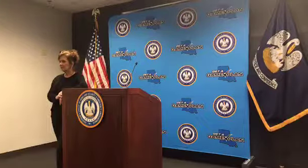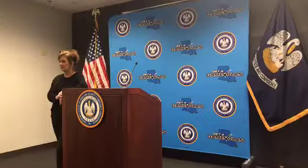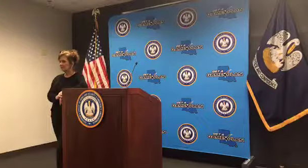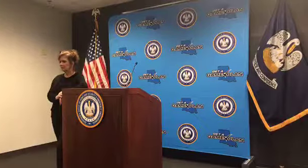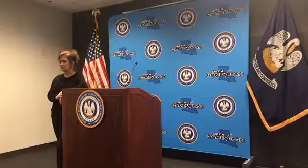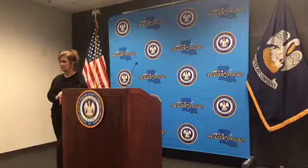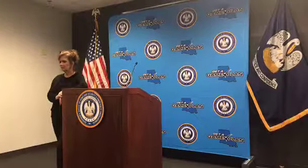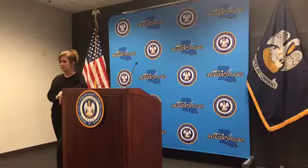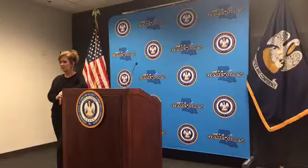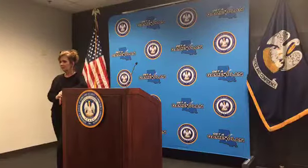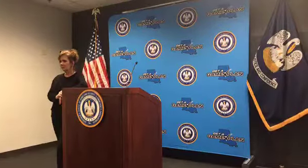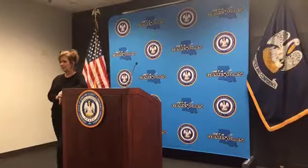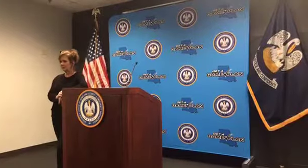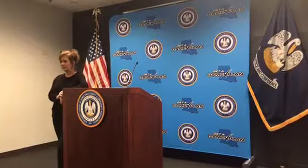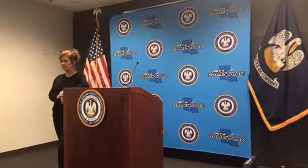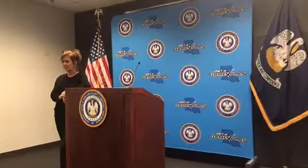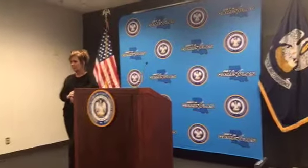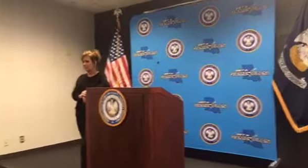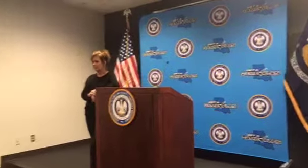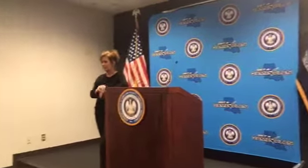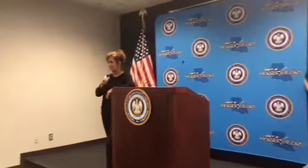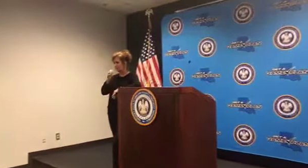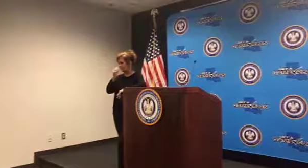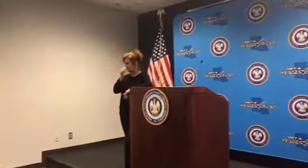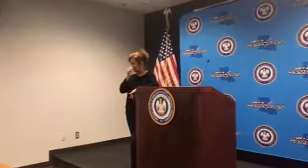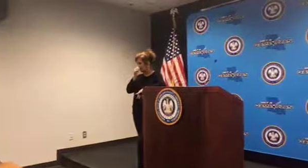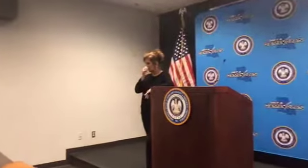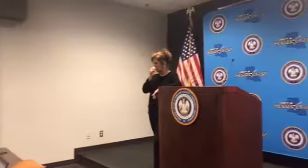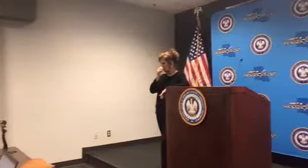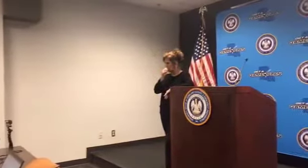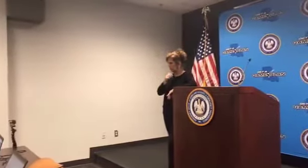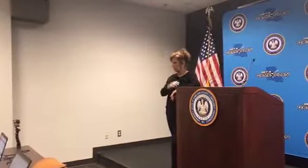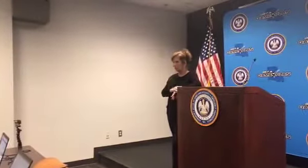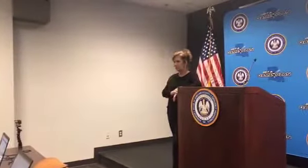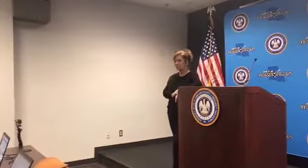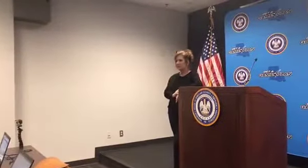Yes. I won't break lunch. Yes, you will.